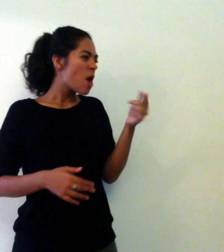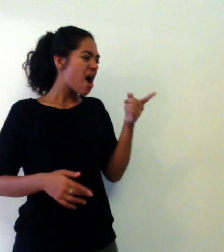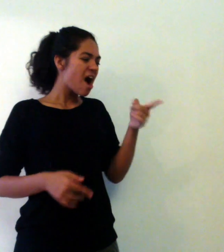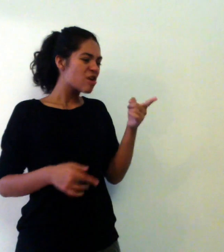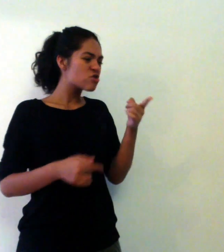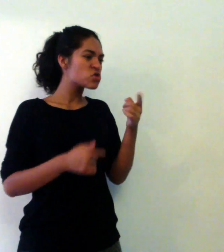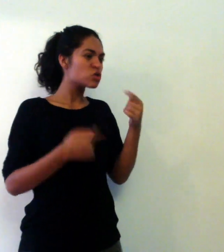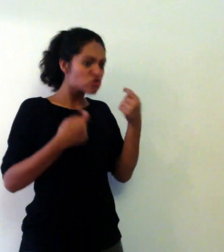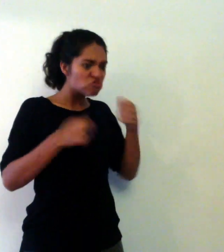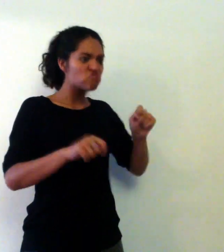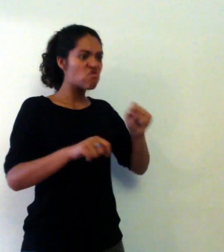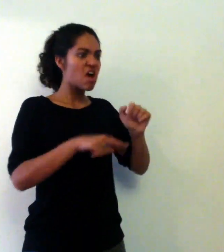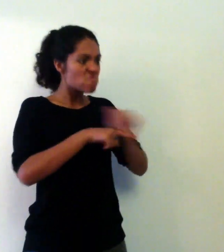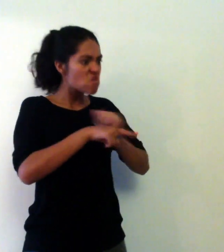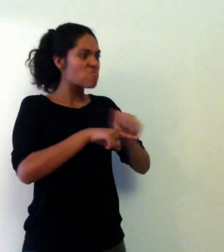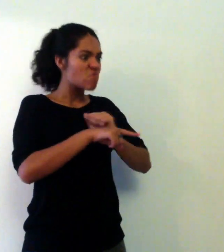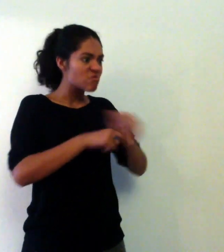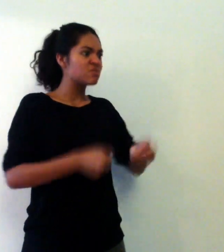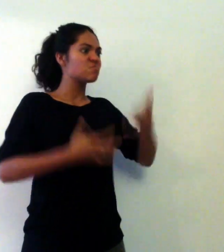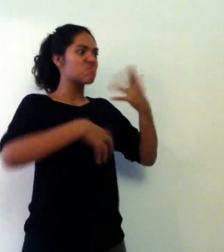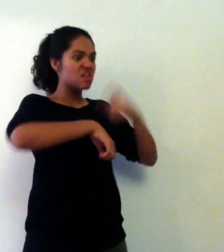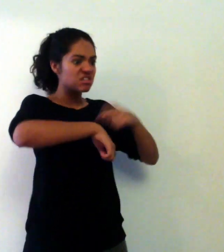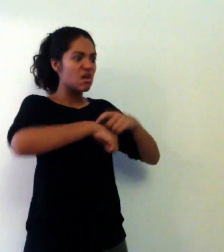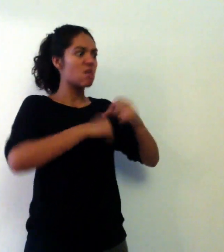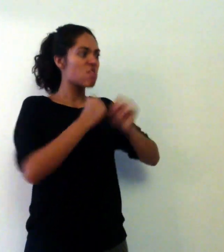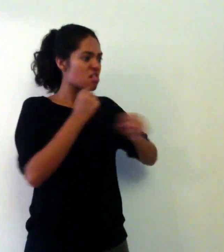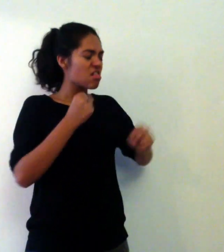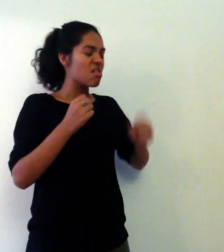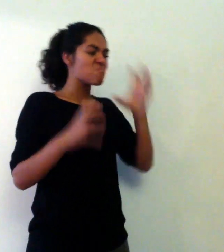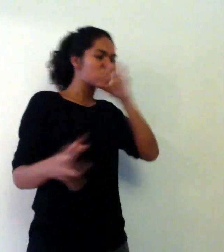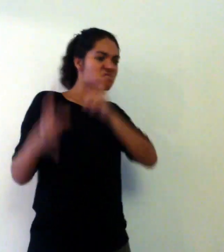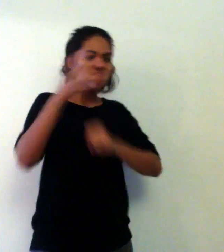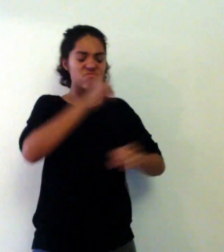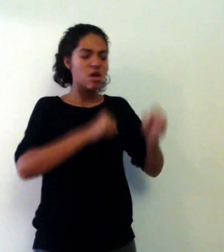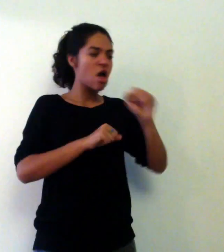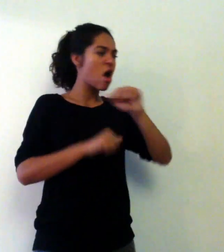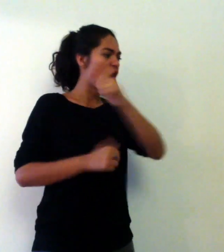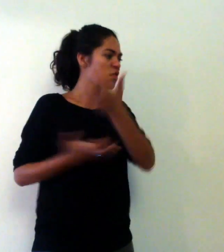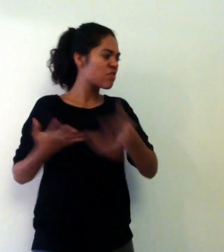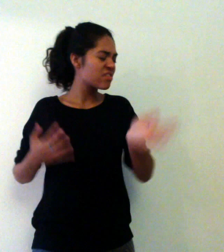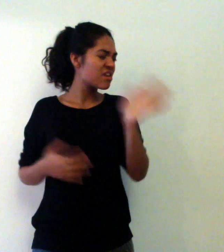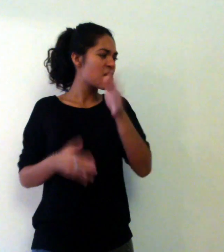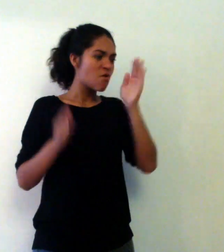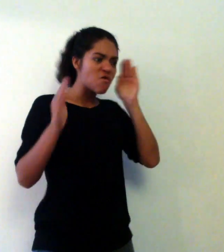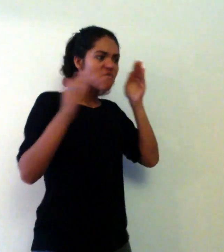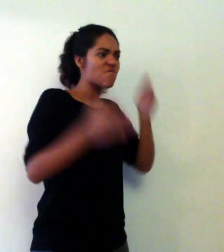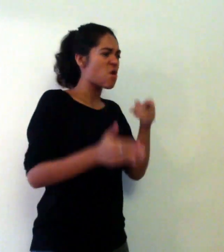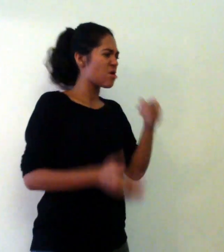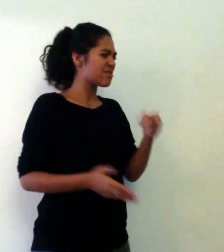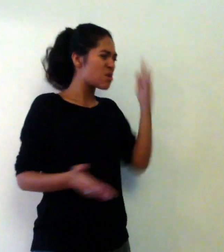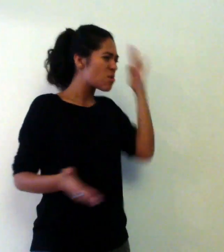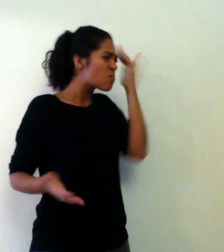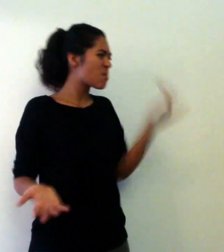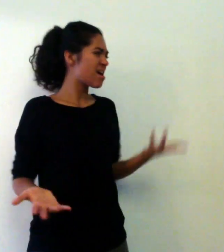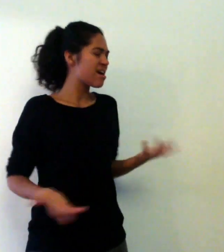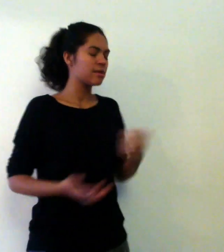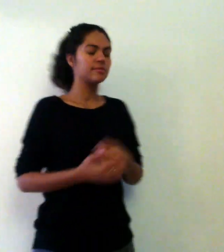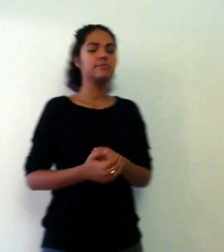time training, running, missing this, missing that?" And he gently places his hands on her shoulders and he says,